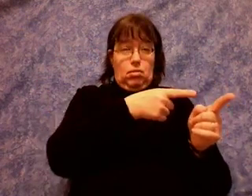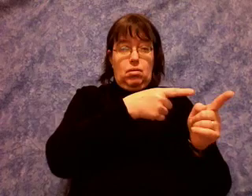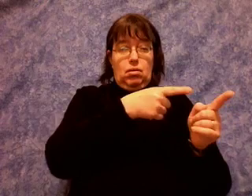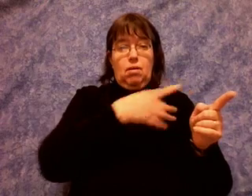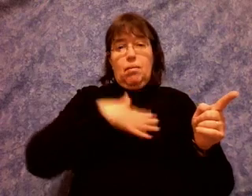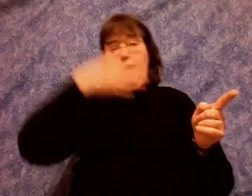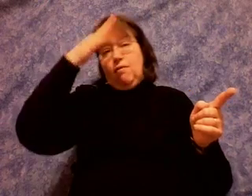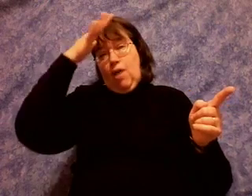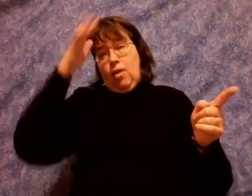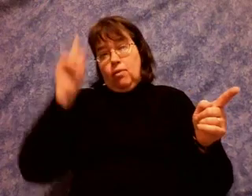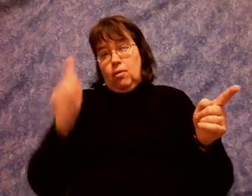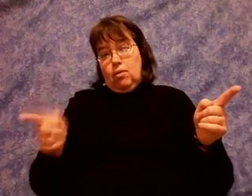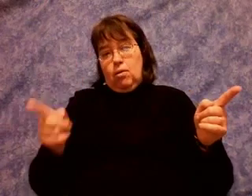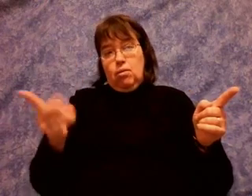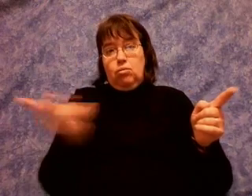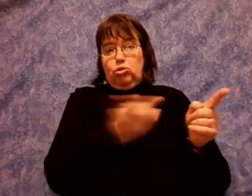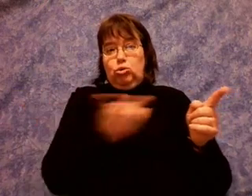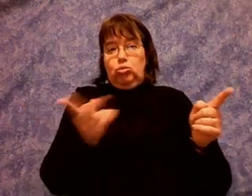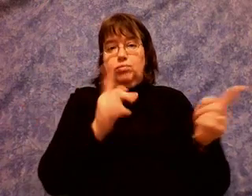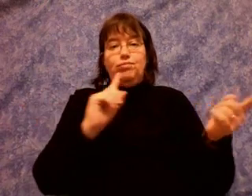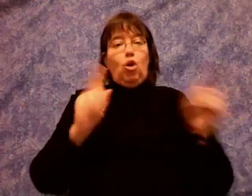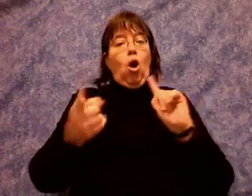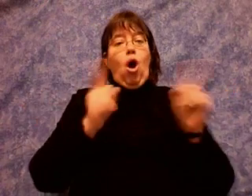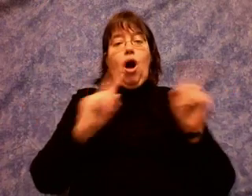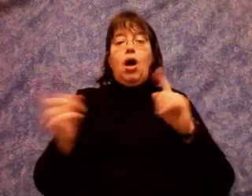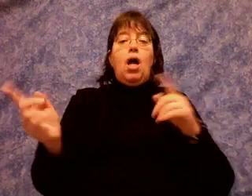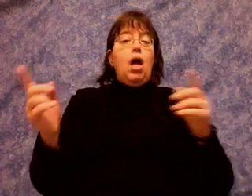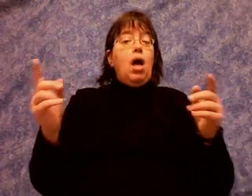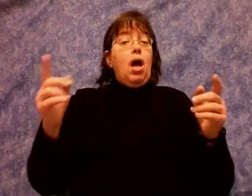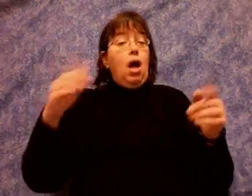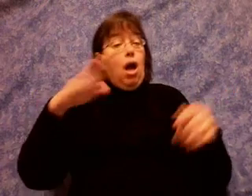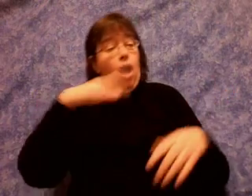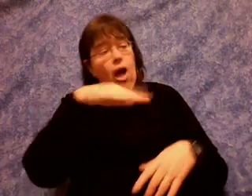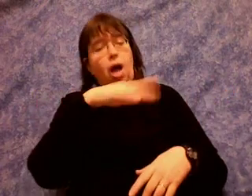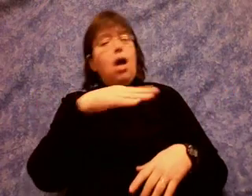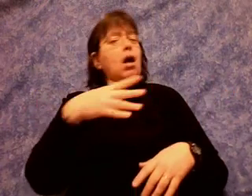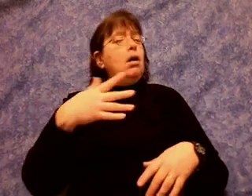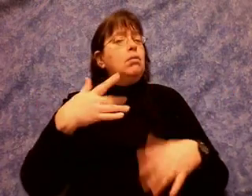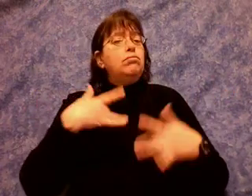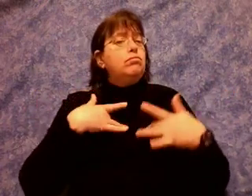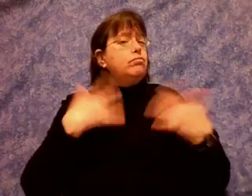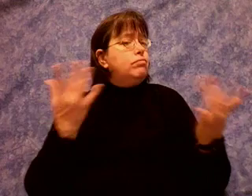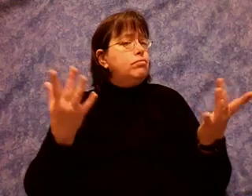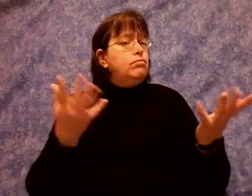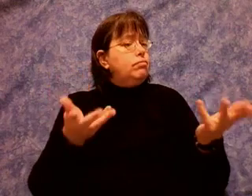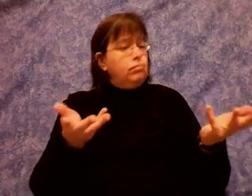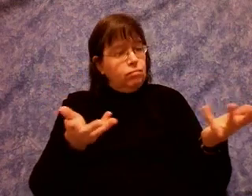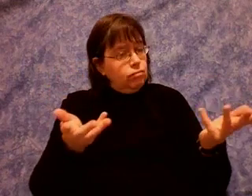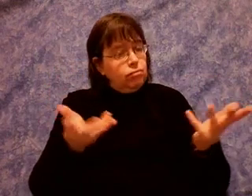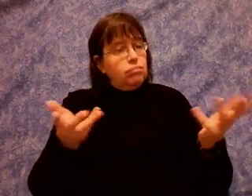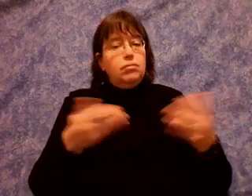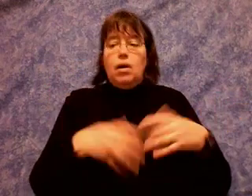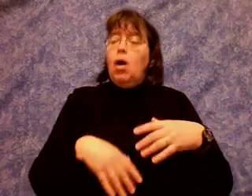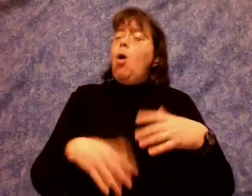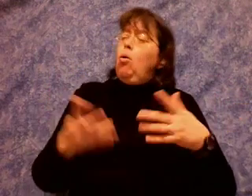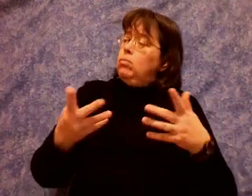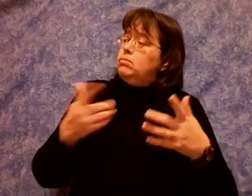people. Suppose I'm talking about a conversation between my mother and my father, and my mother asks my